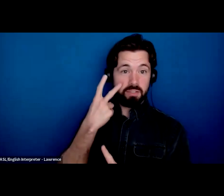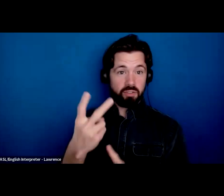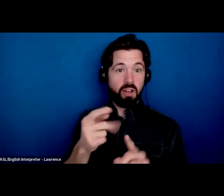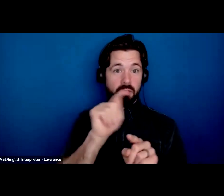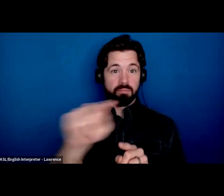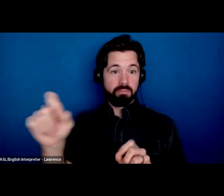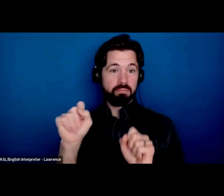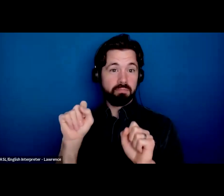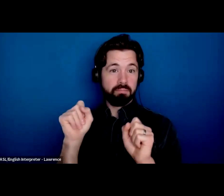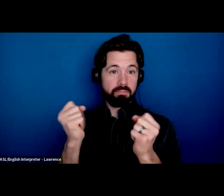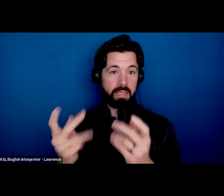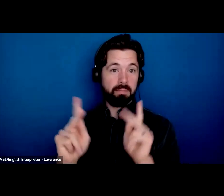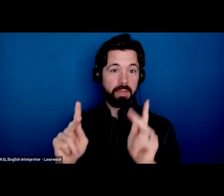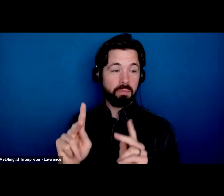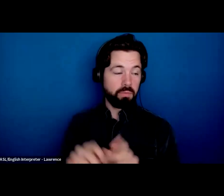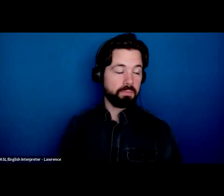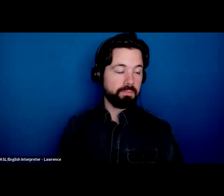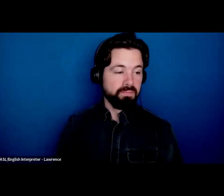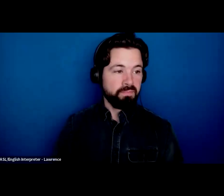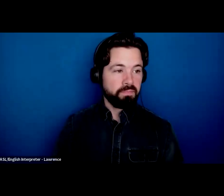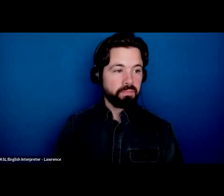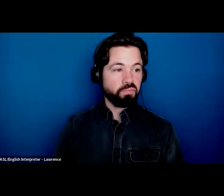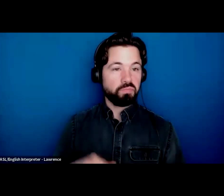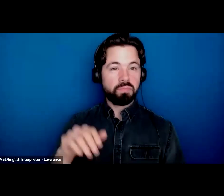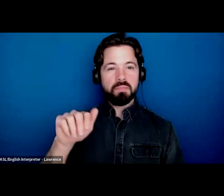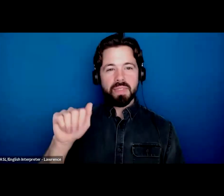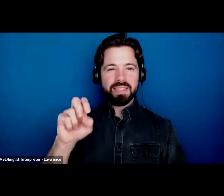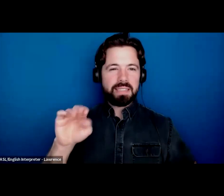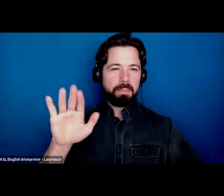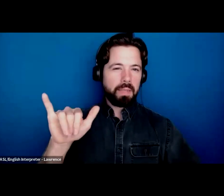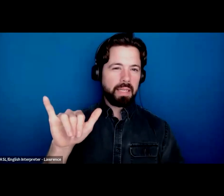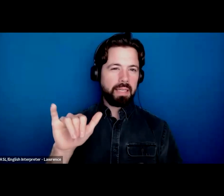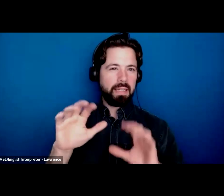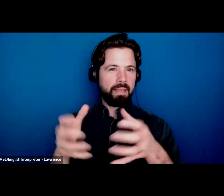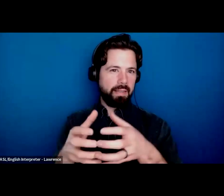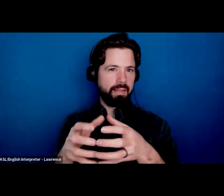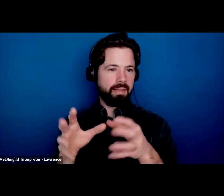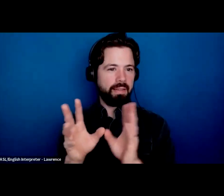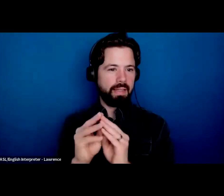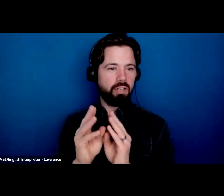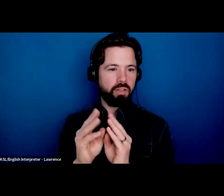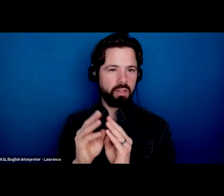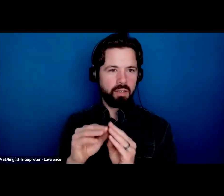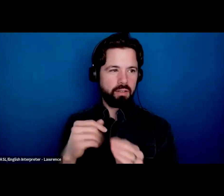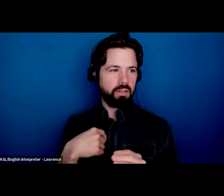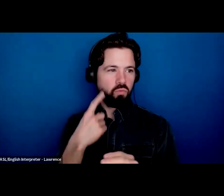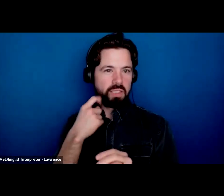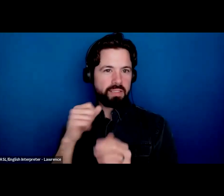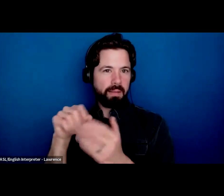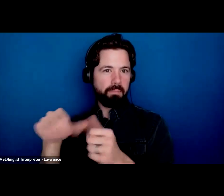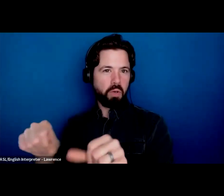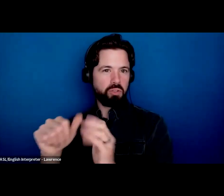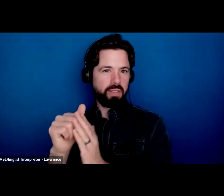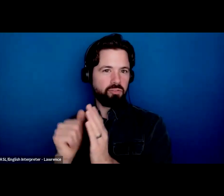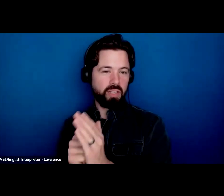awesome. We had the assembly hearing. I just dropped the agenda in the chat there. It went on for many,